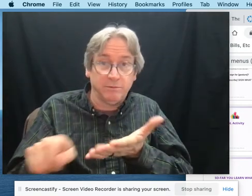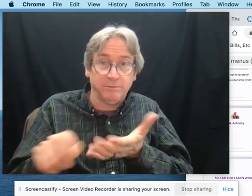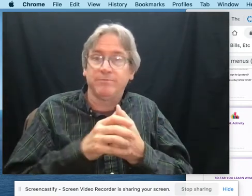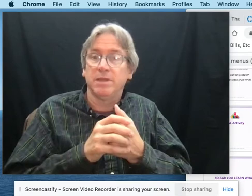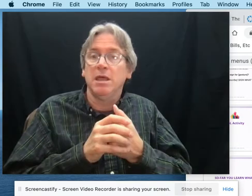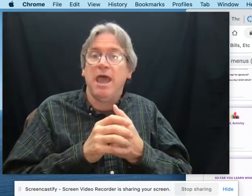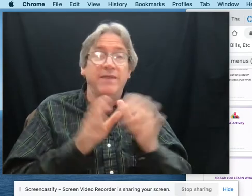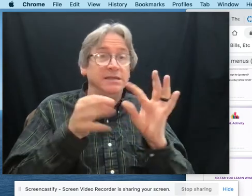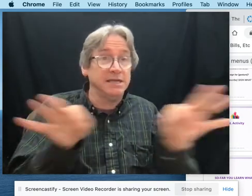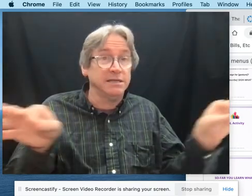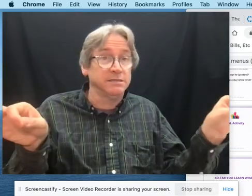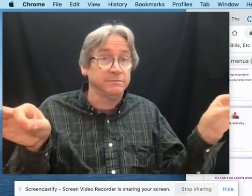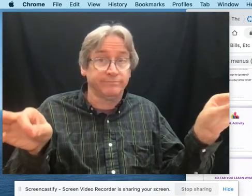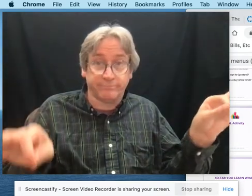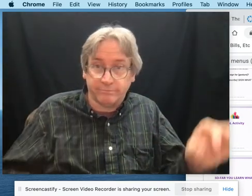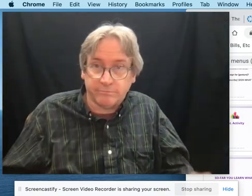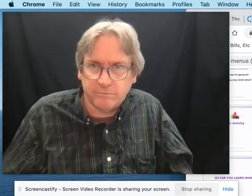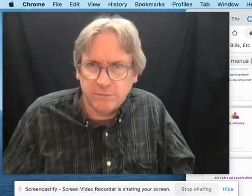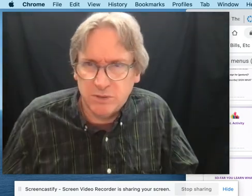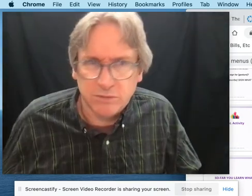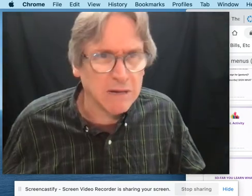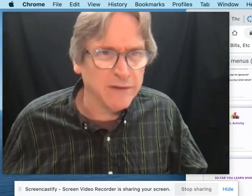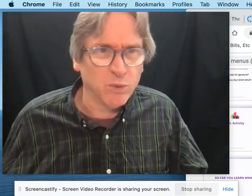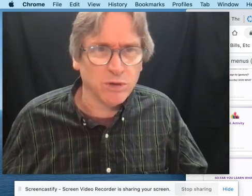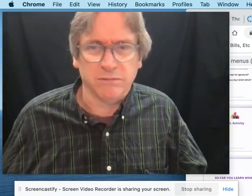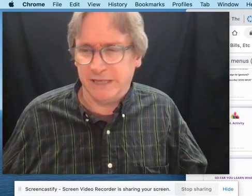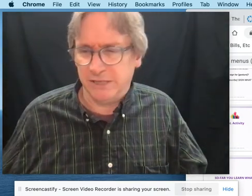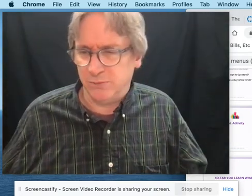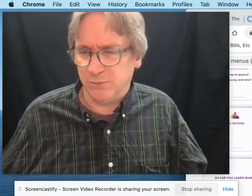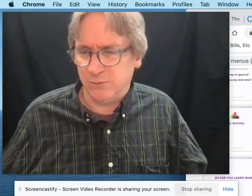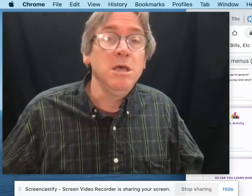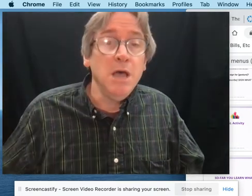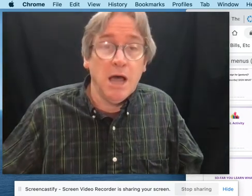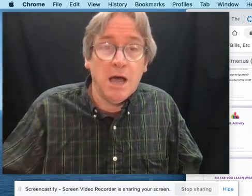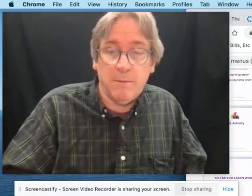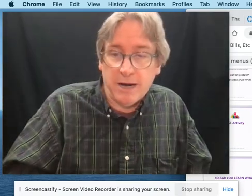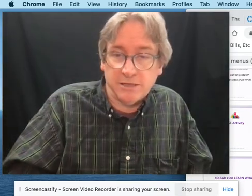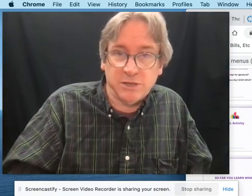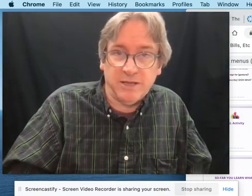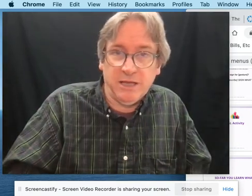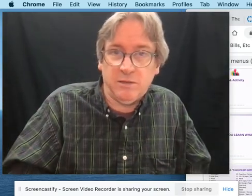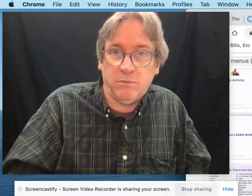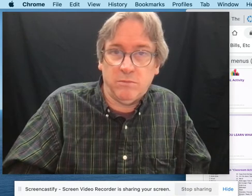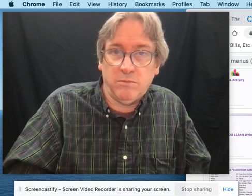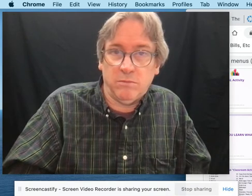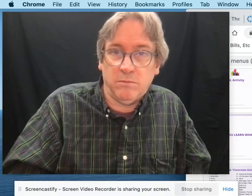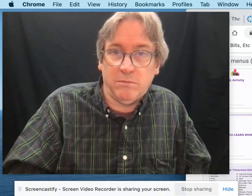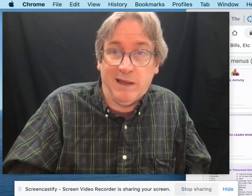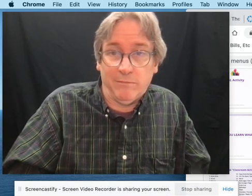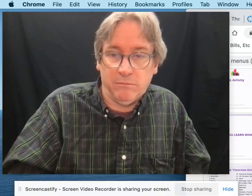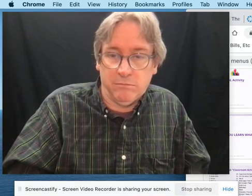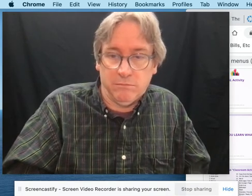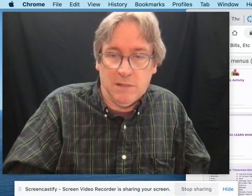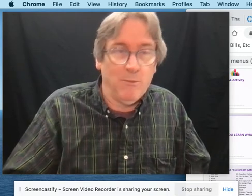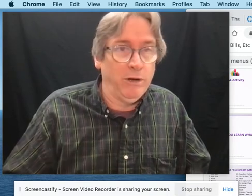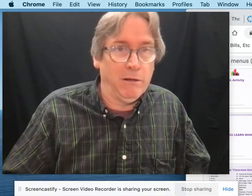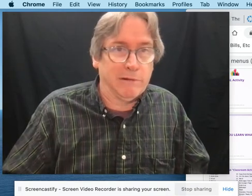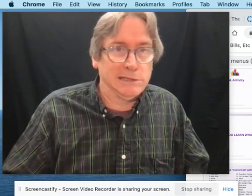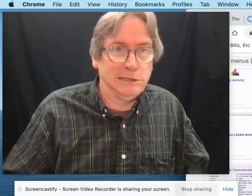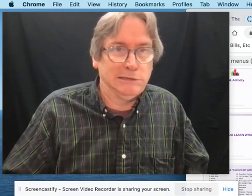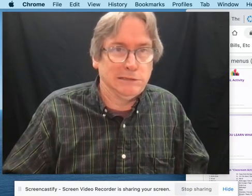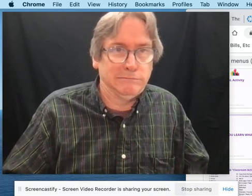it down, and then sentence. Sort of out of order. That's weird. All right. So I think, yep, I'm